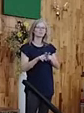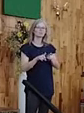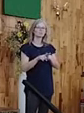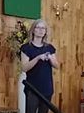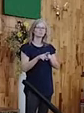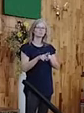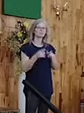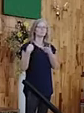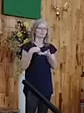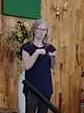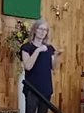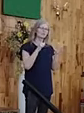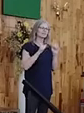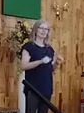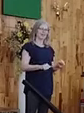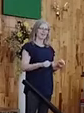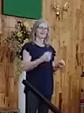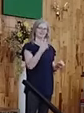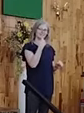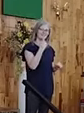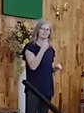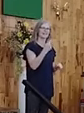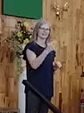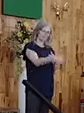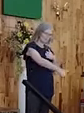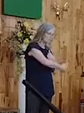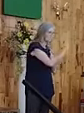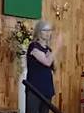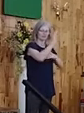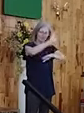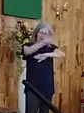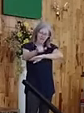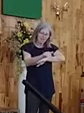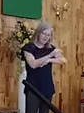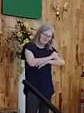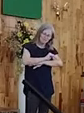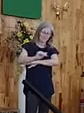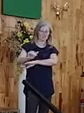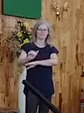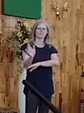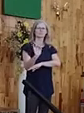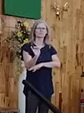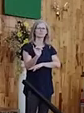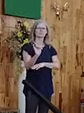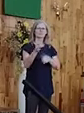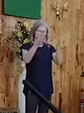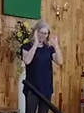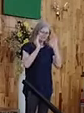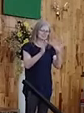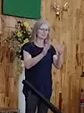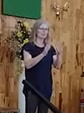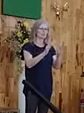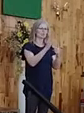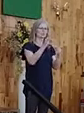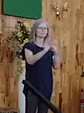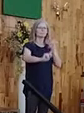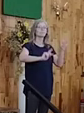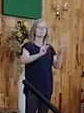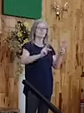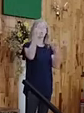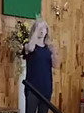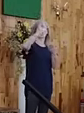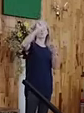So we can recite it morning and evening as well. Hear, O chosen people, the